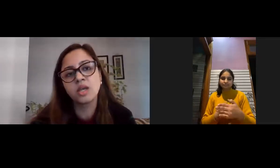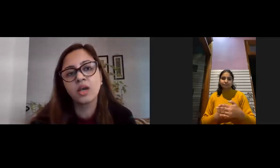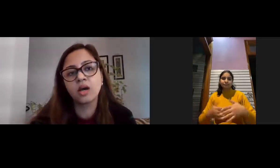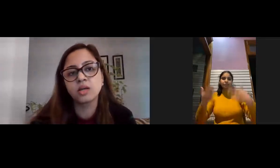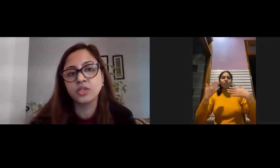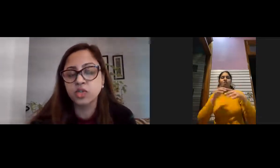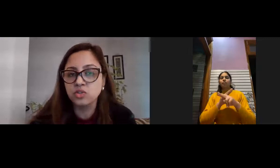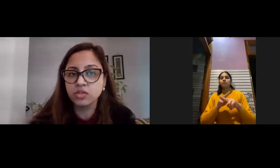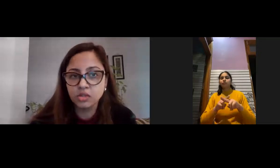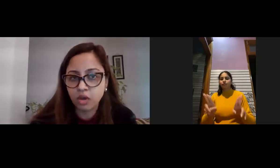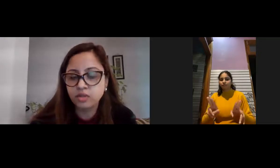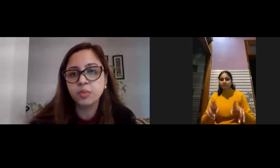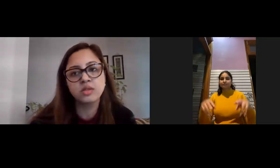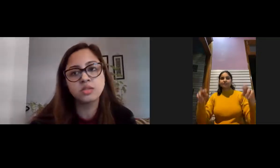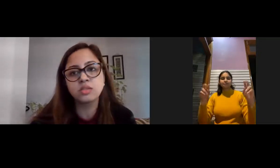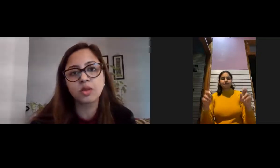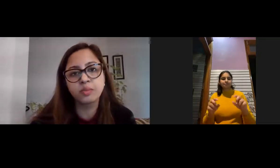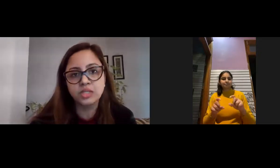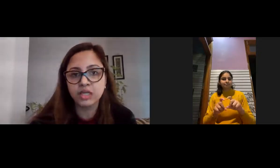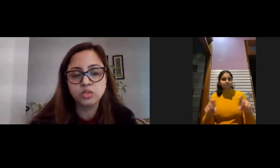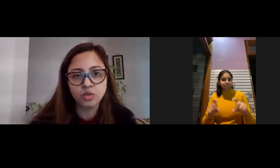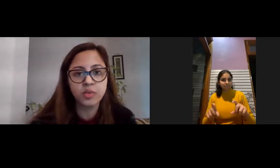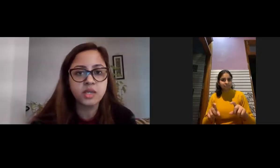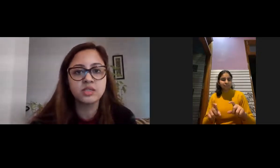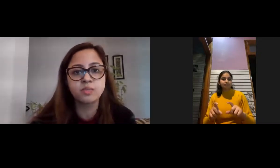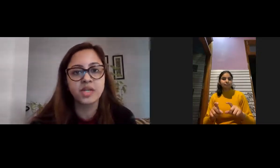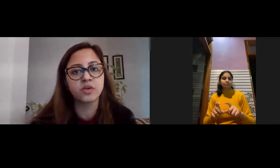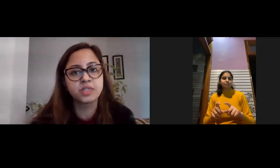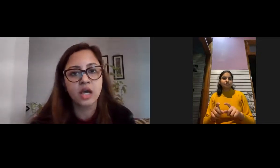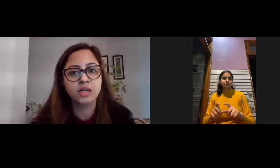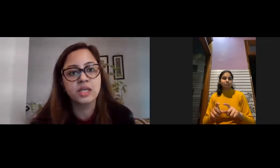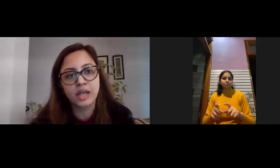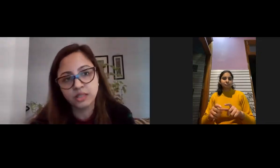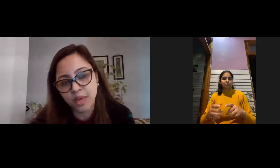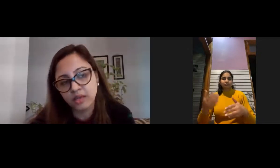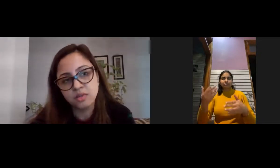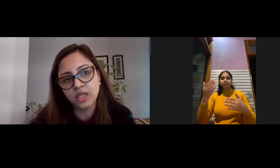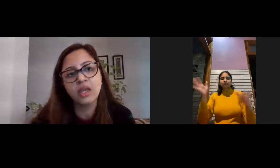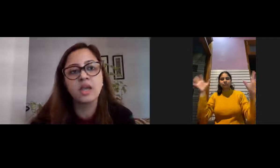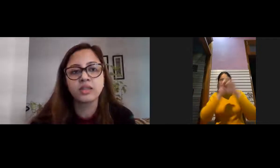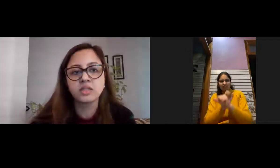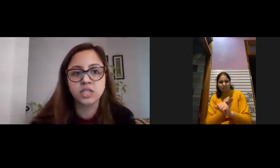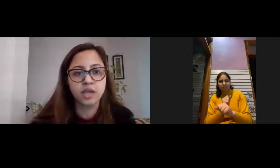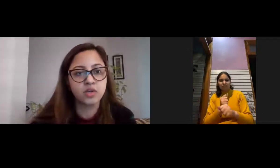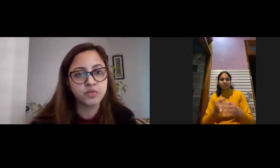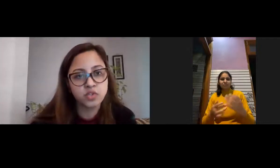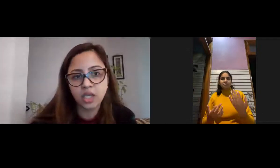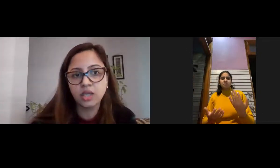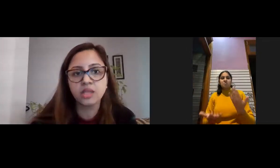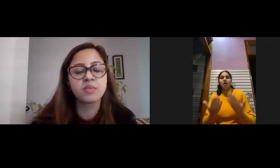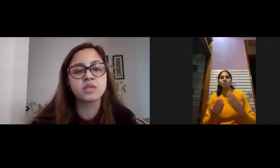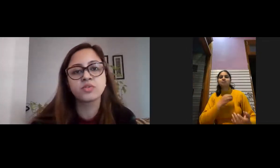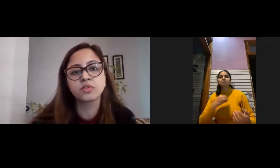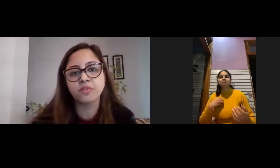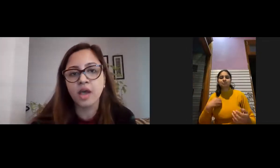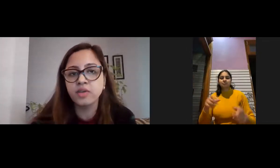well-defined structural correspondence of Bildungsroman, interplay of dark and light binary, the desire of Jane